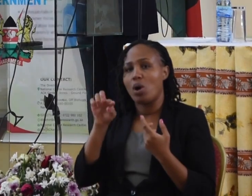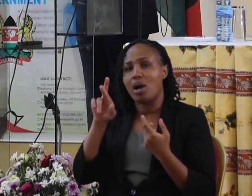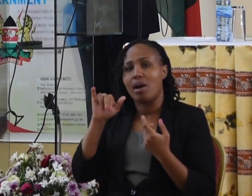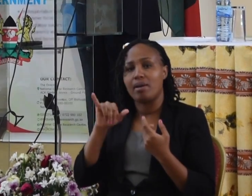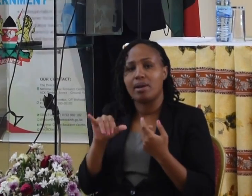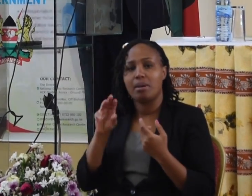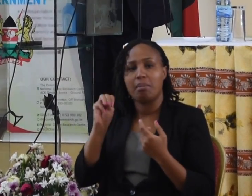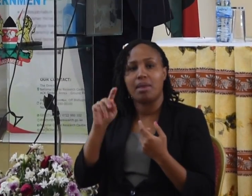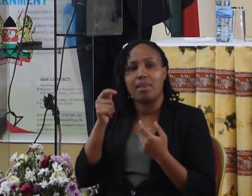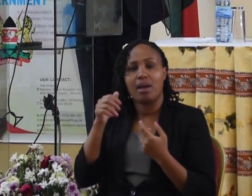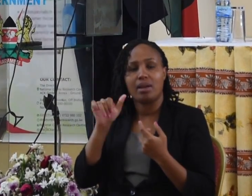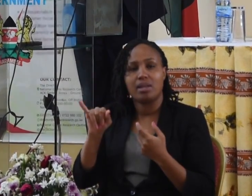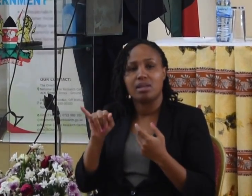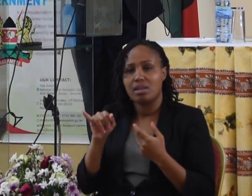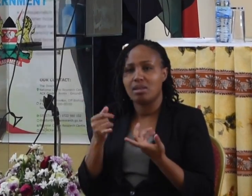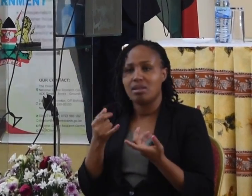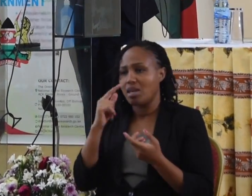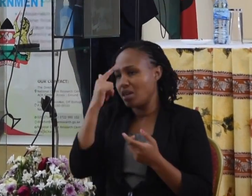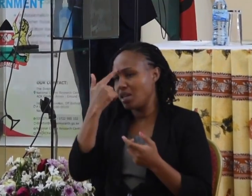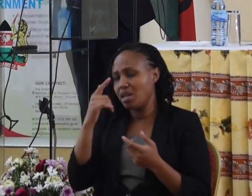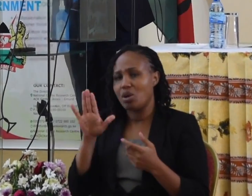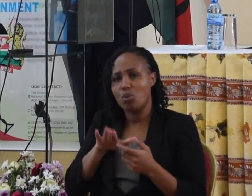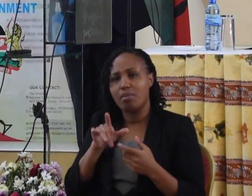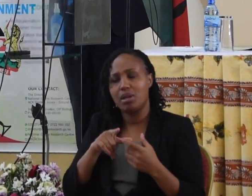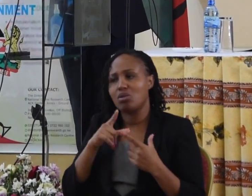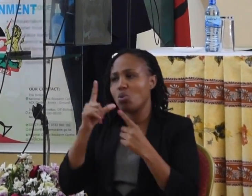women walking to their businesses that early.